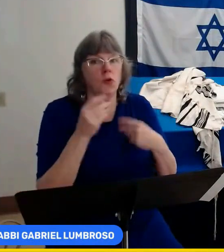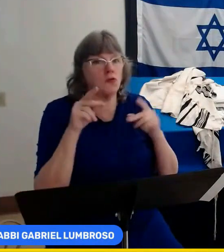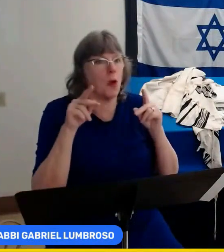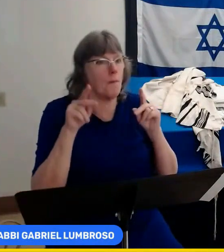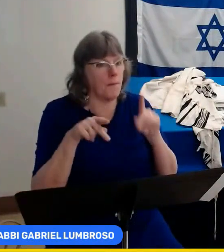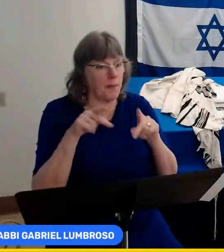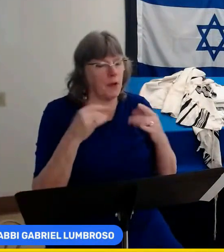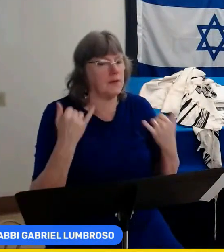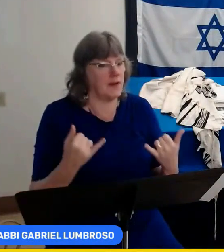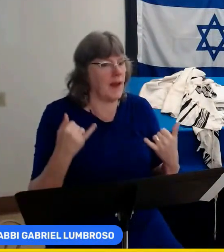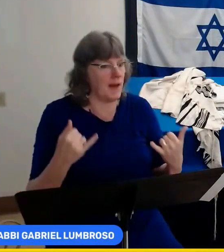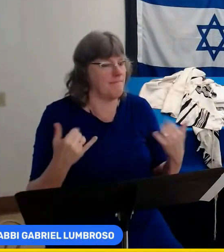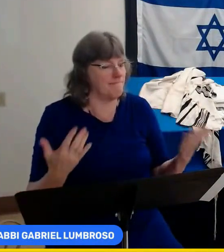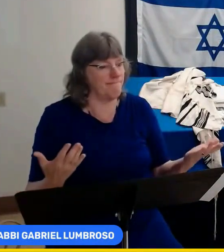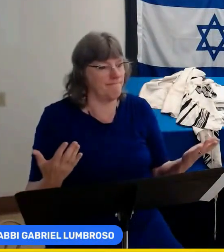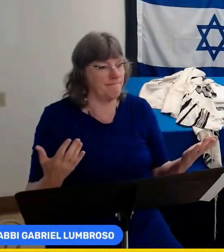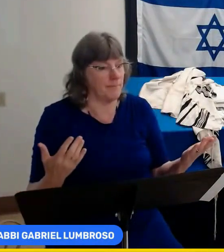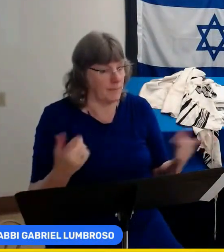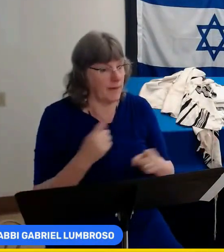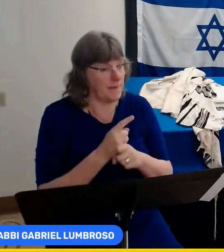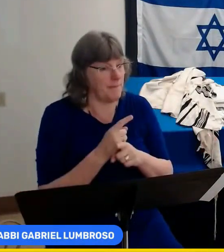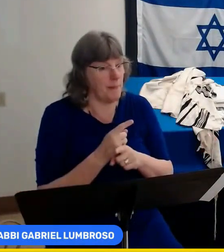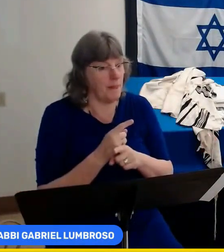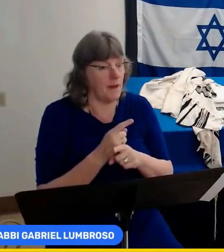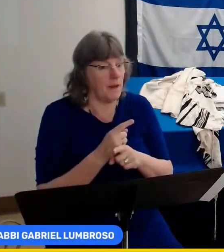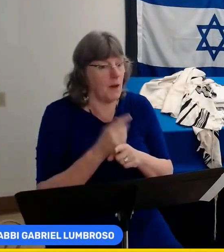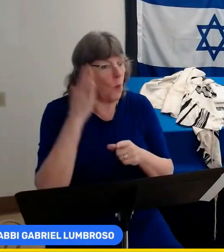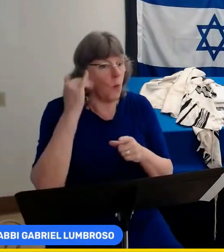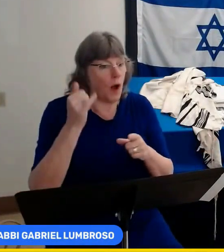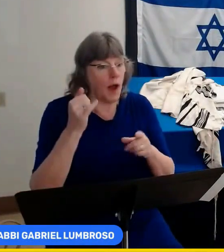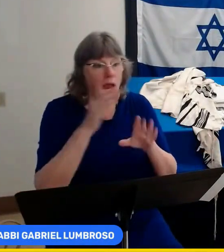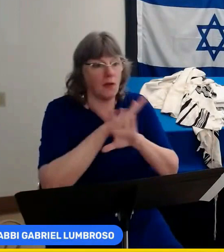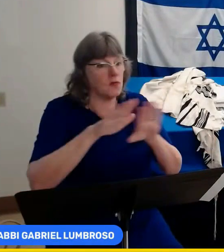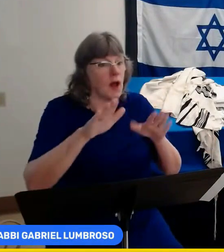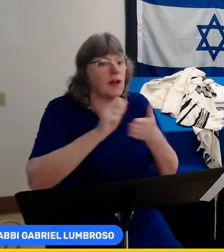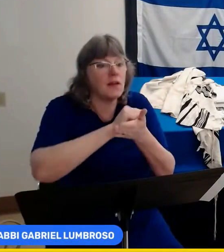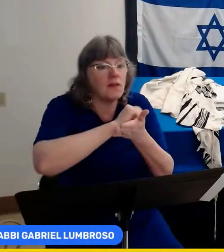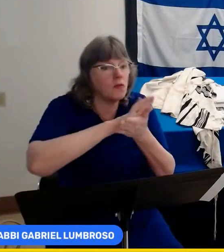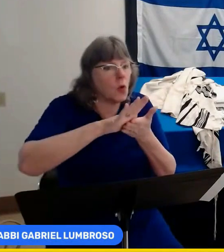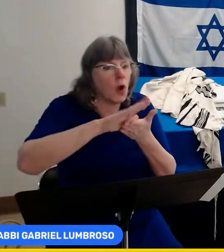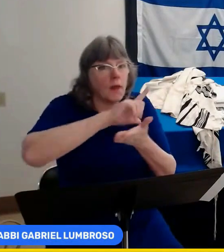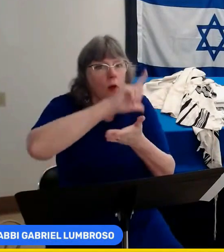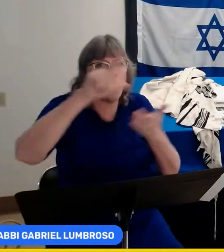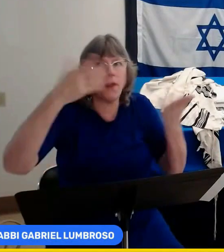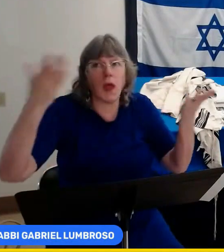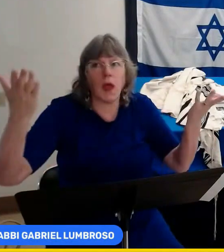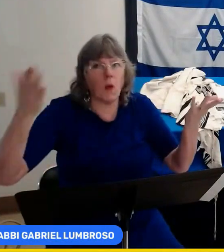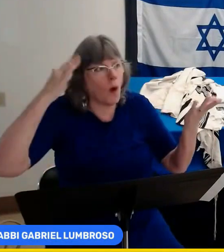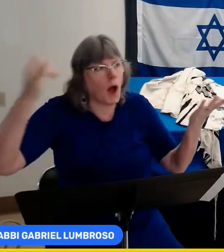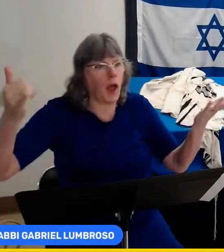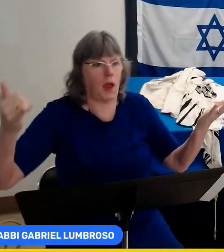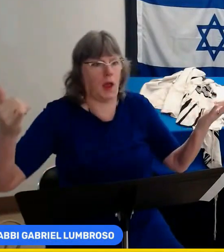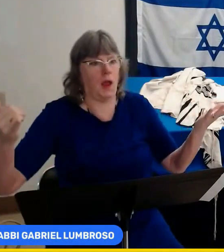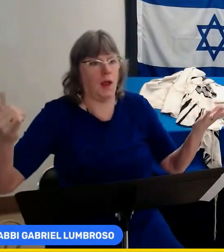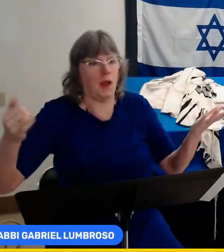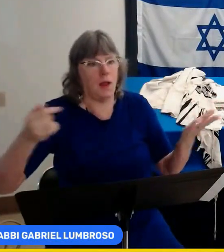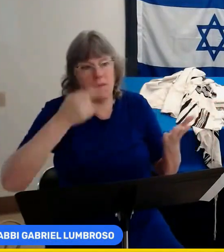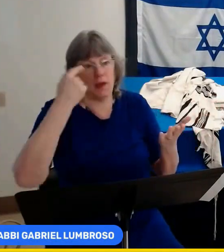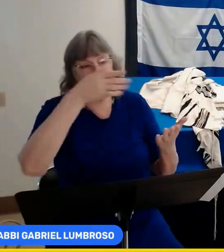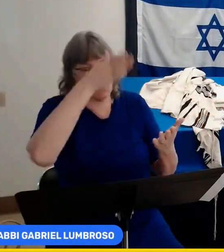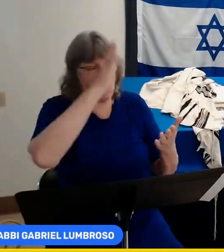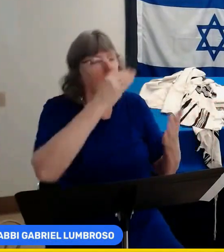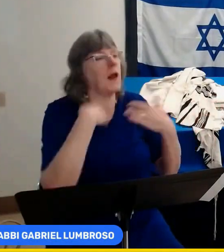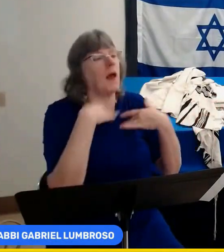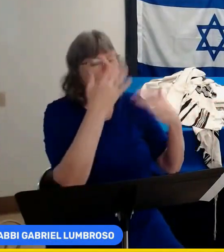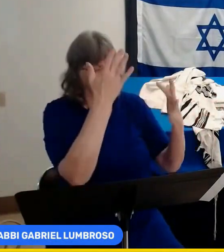The northern kingdom was taken captive for sin because of idolatry, because of all kinds of stuff.